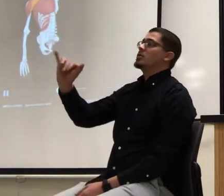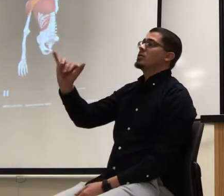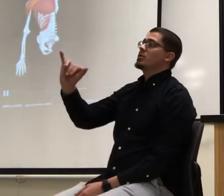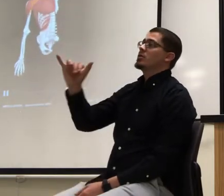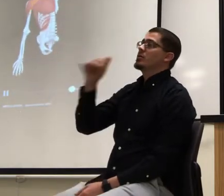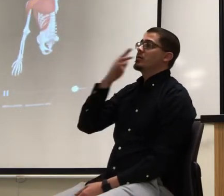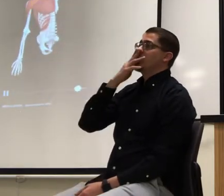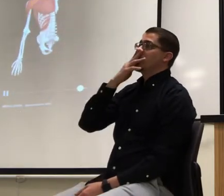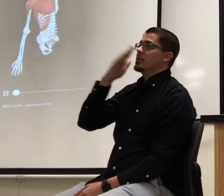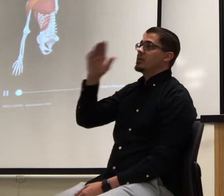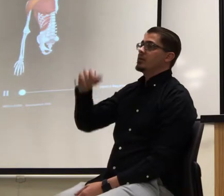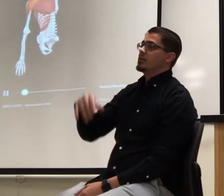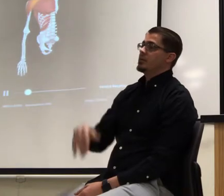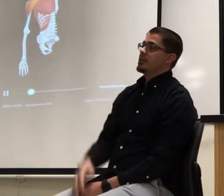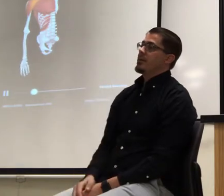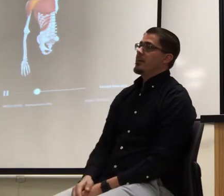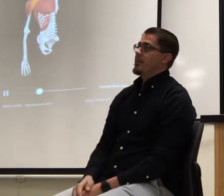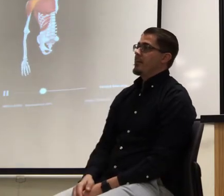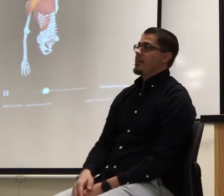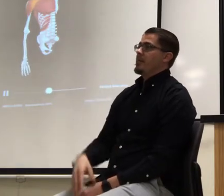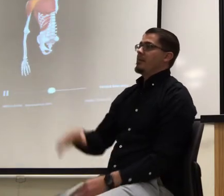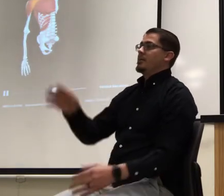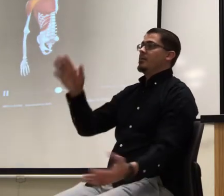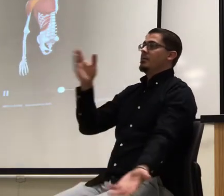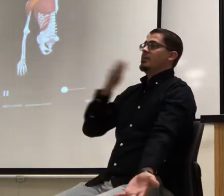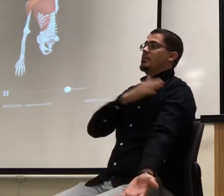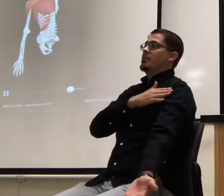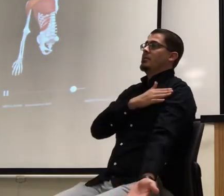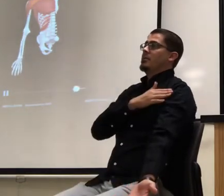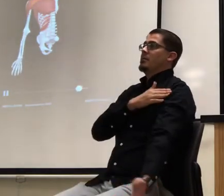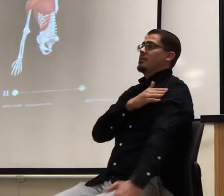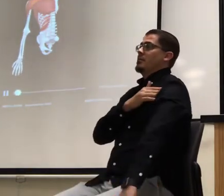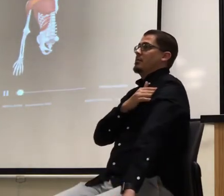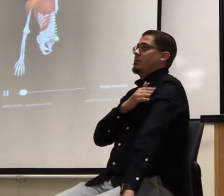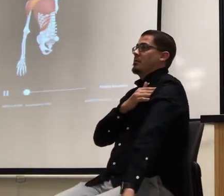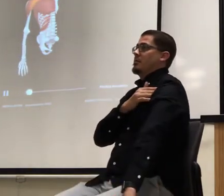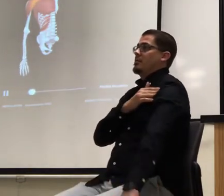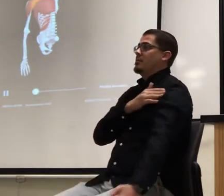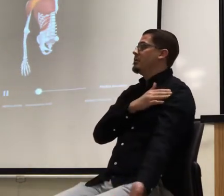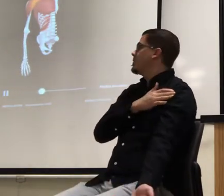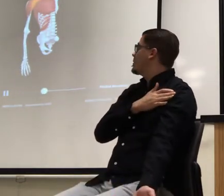So let me pull back a little bit. See how the hand turns in a little bit?